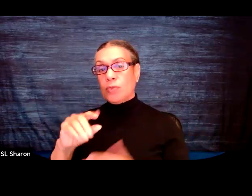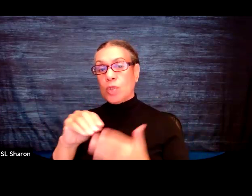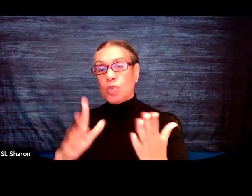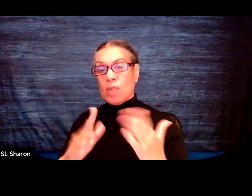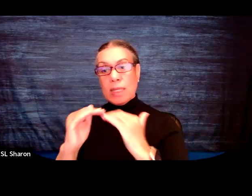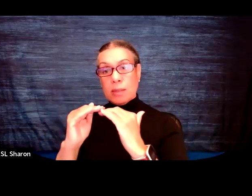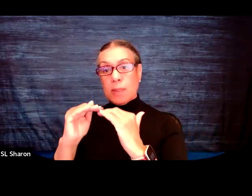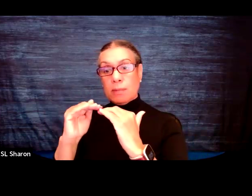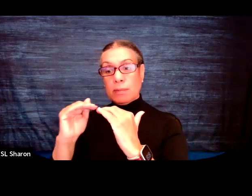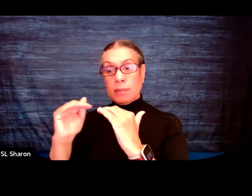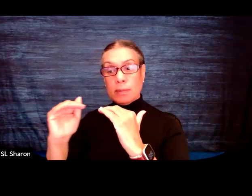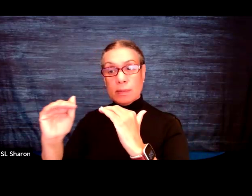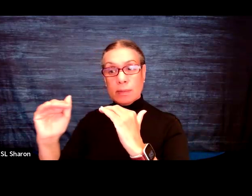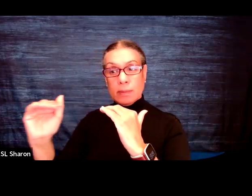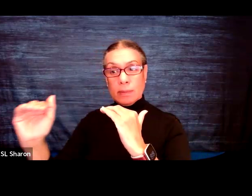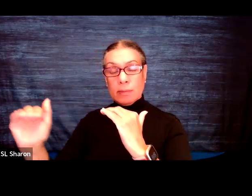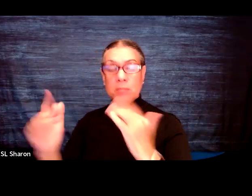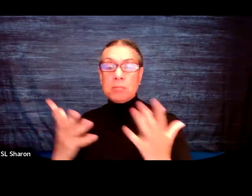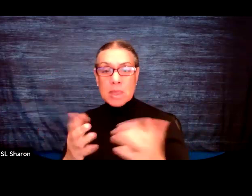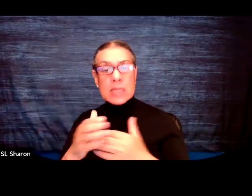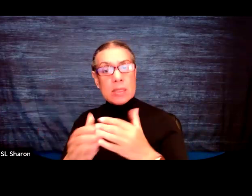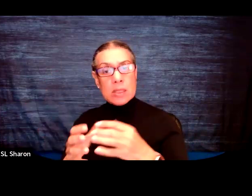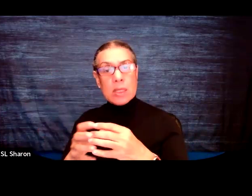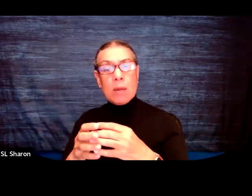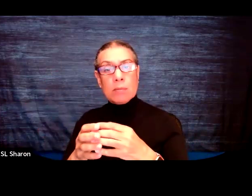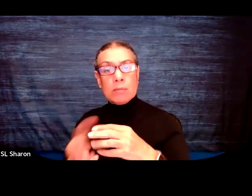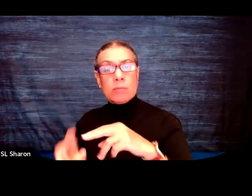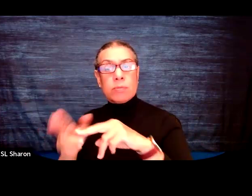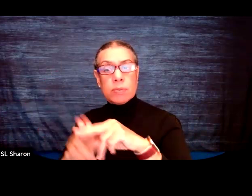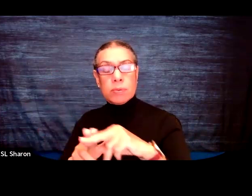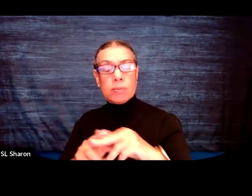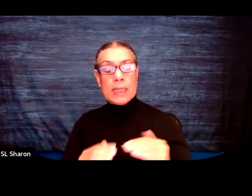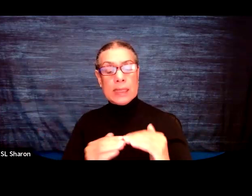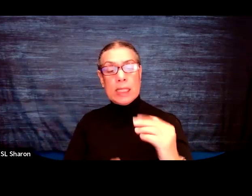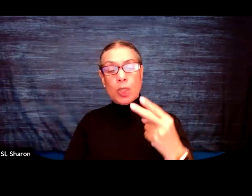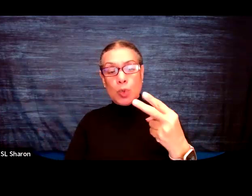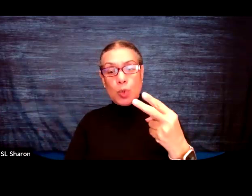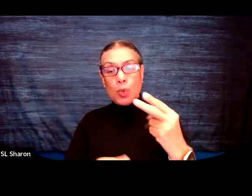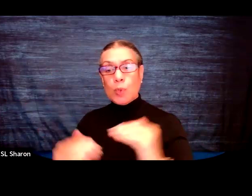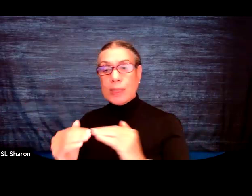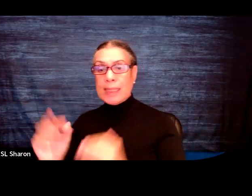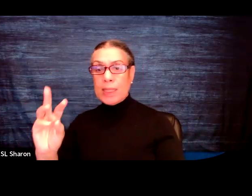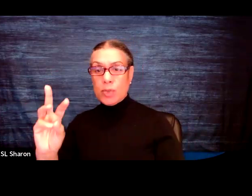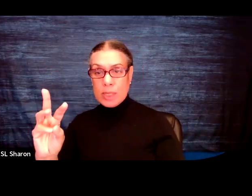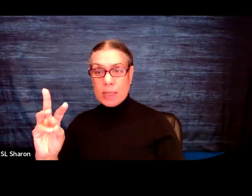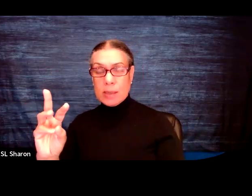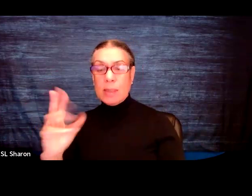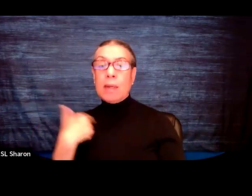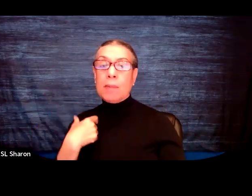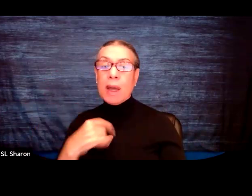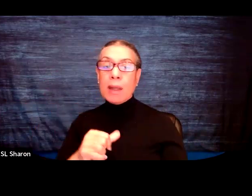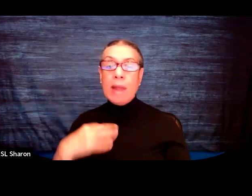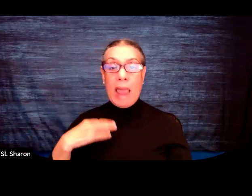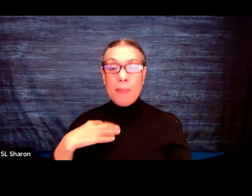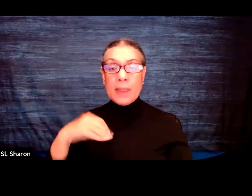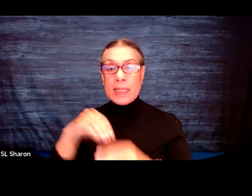remained steady. We've seen modest growth in the number of applicants in tiers 2 through 6, but a larger decline in the number of applicants